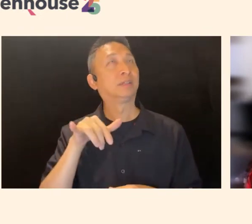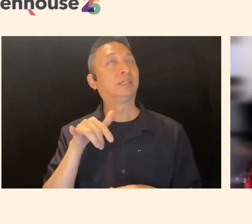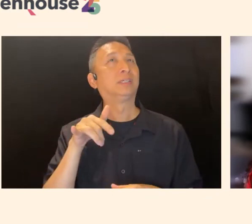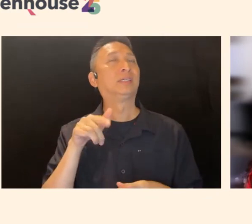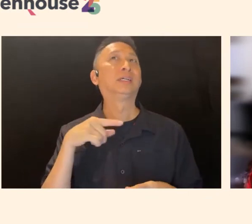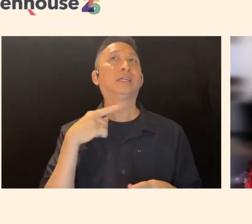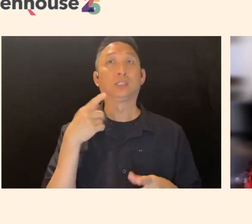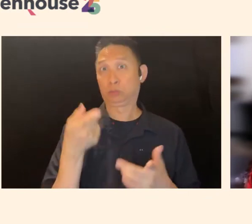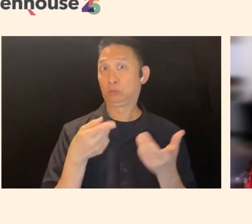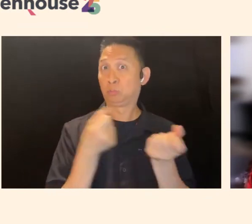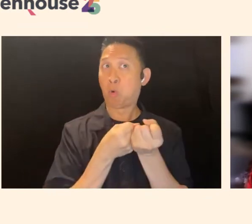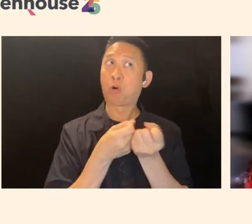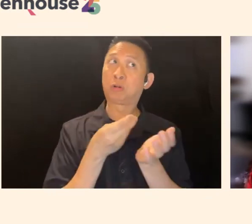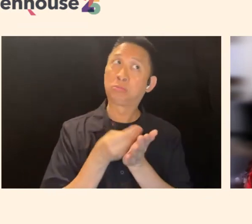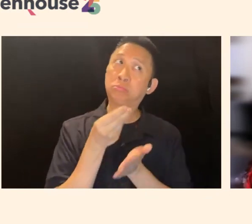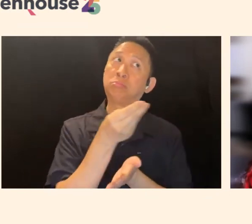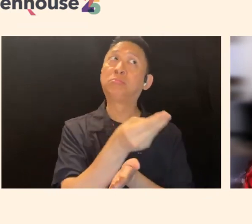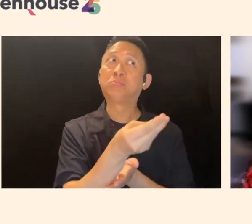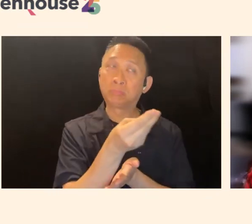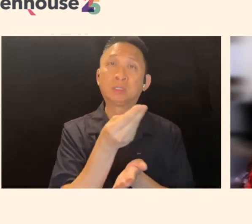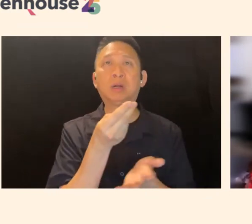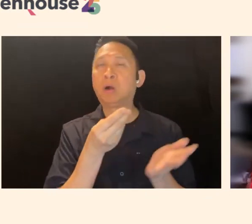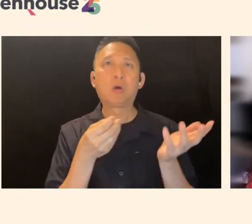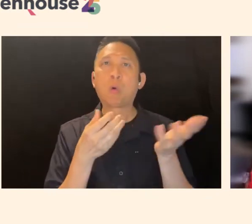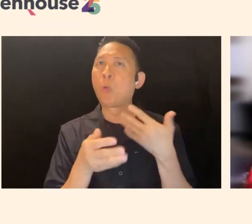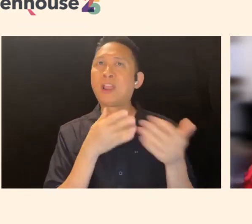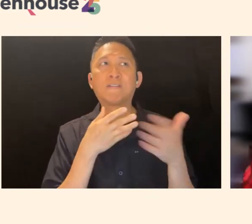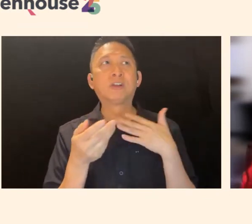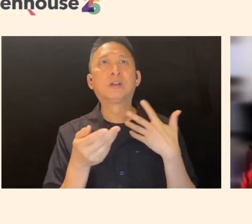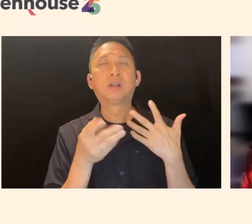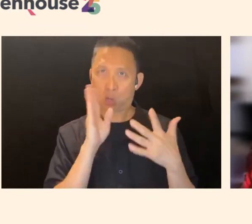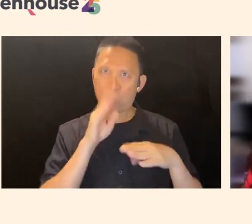visible, even though it's visible in the individuals that you are affecting.